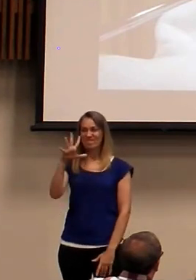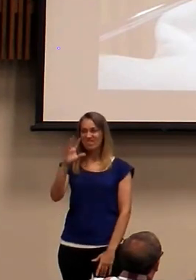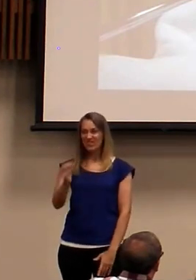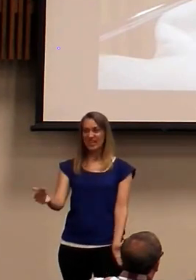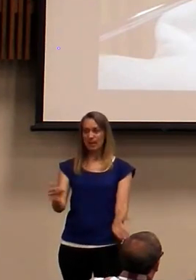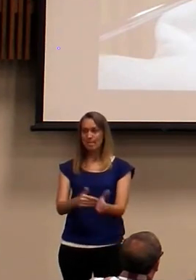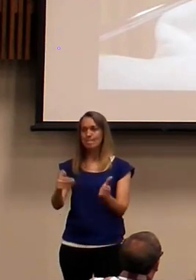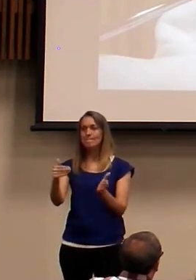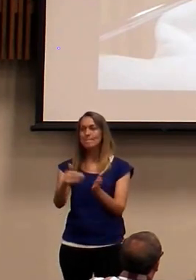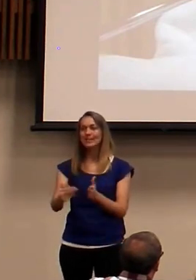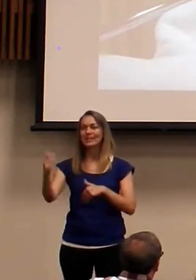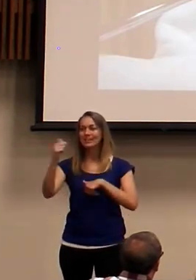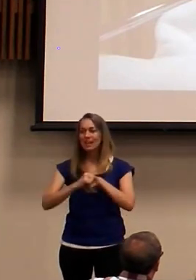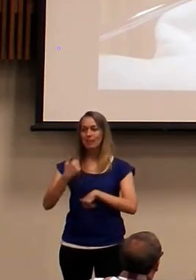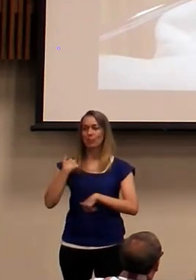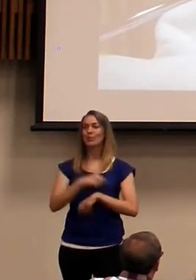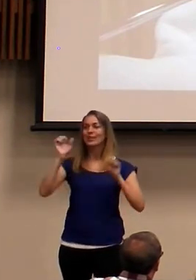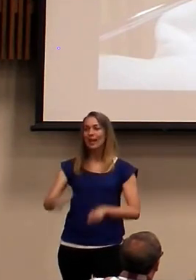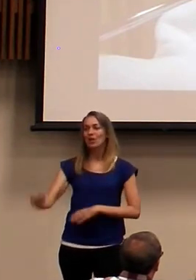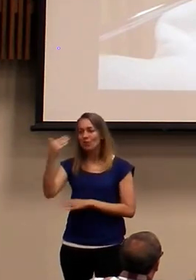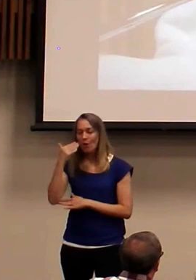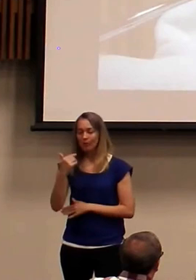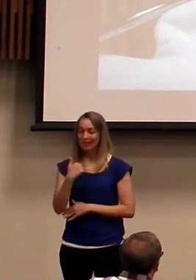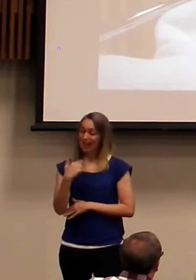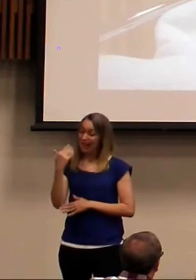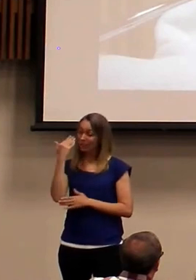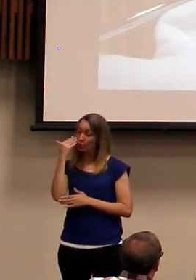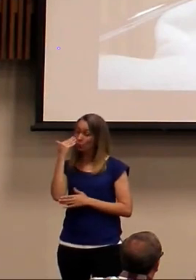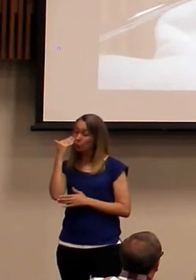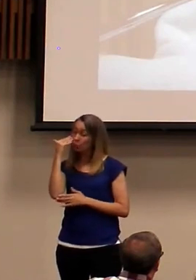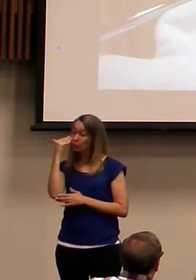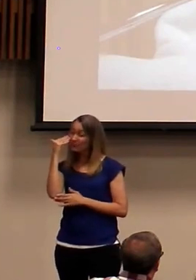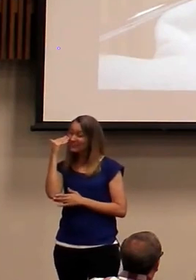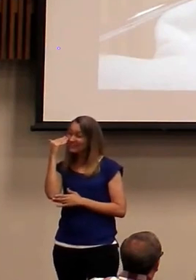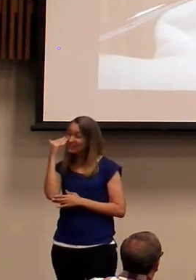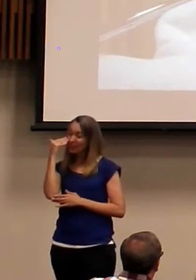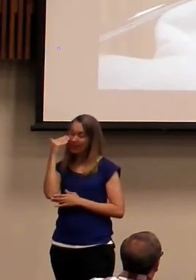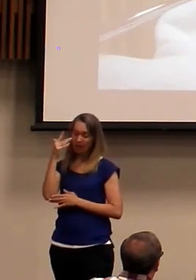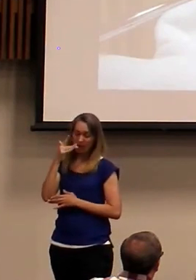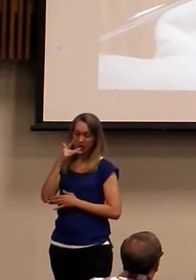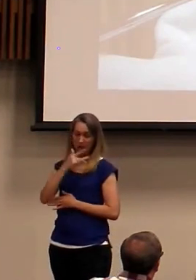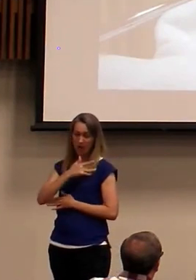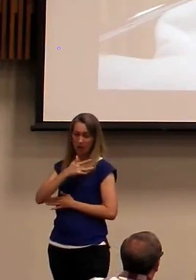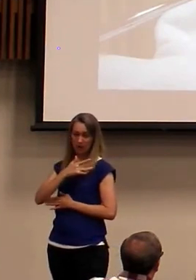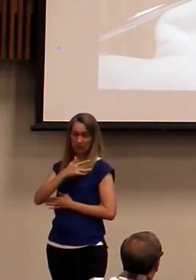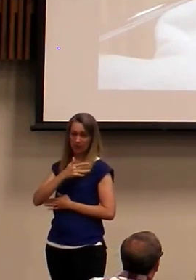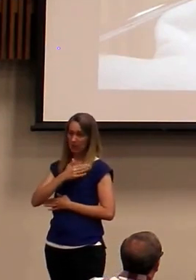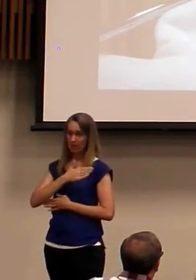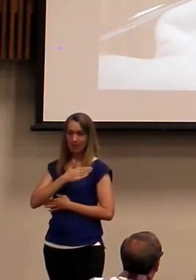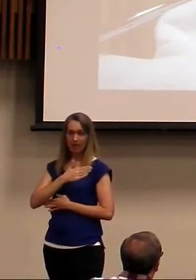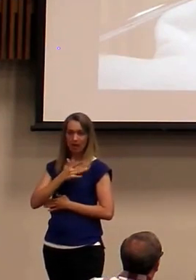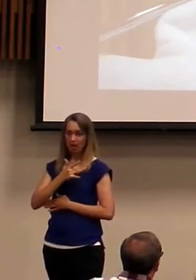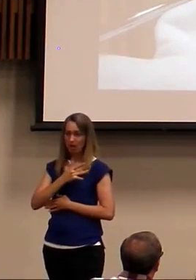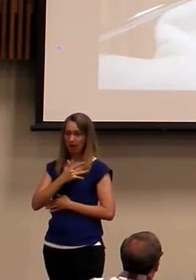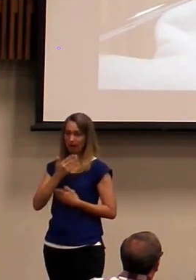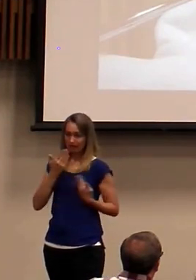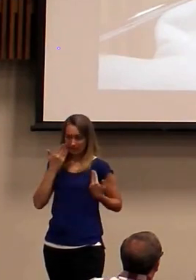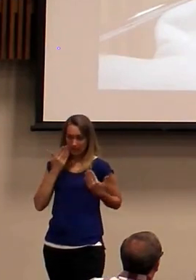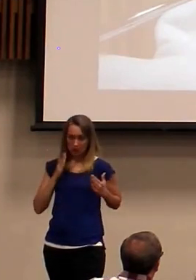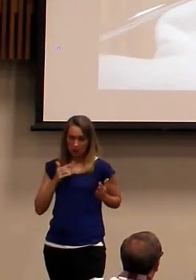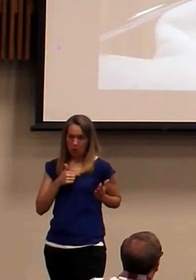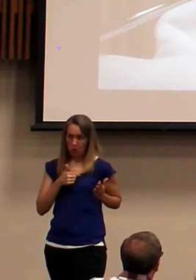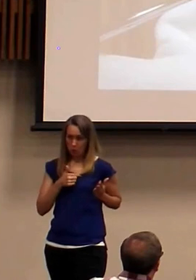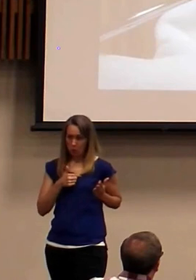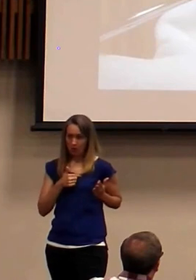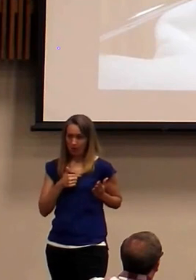We can know, and I knew, but inside my heart, I didn't know. And I don't ever want